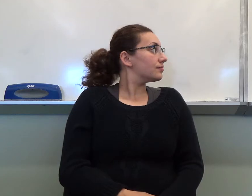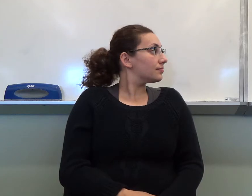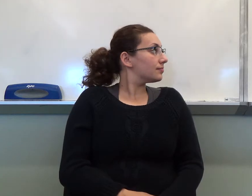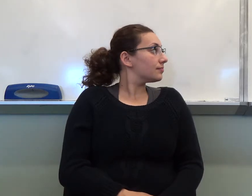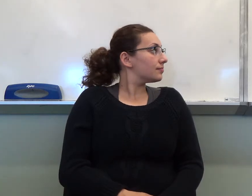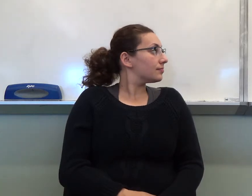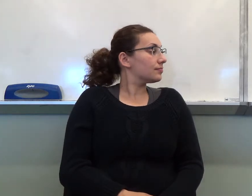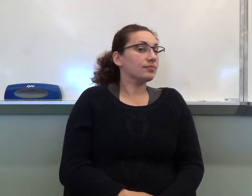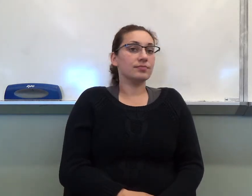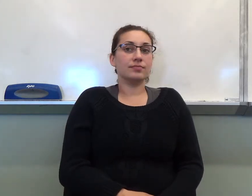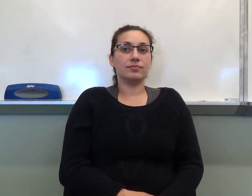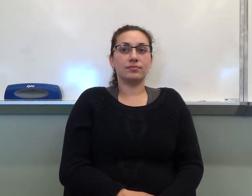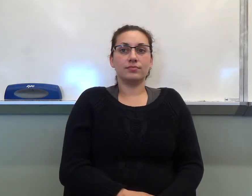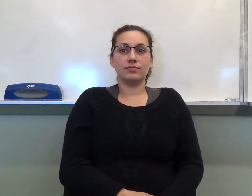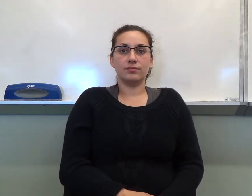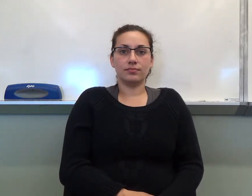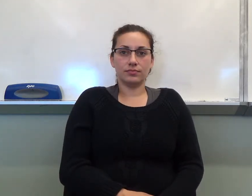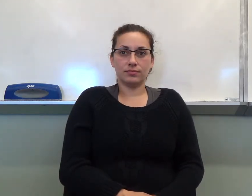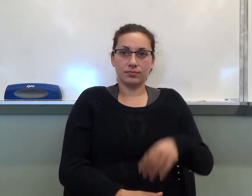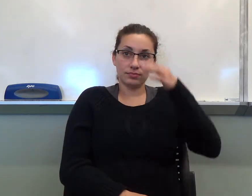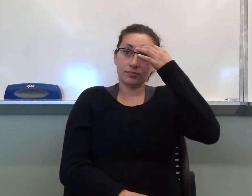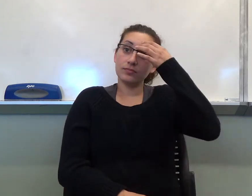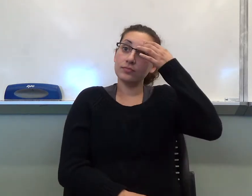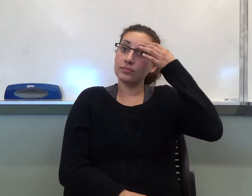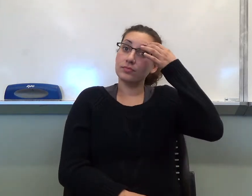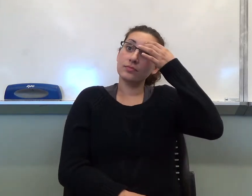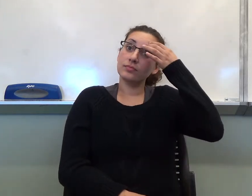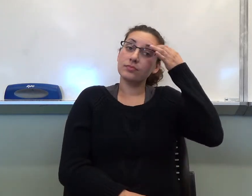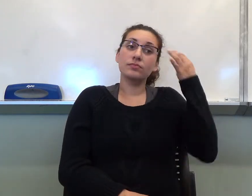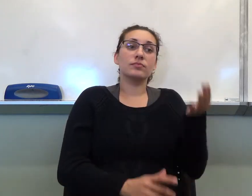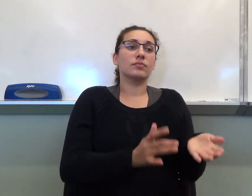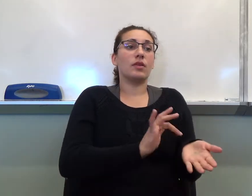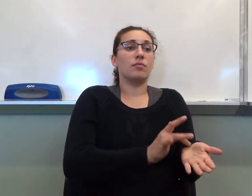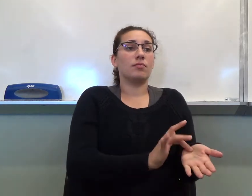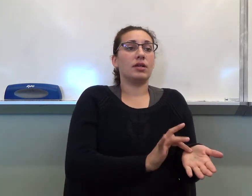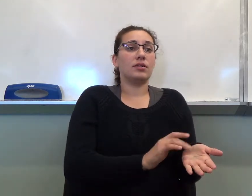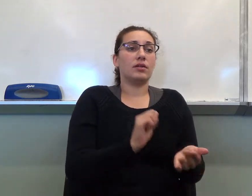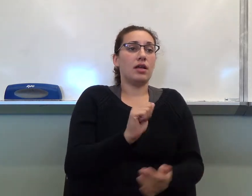to do medical applications, we're going to have to extend this a bit.